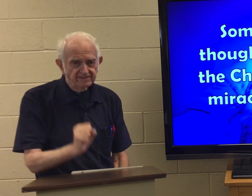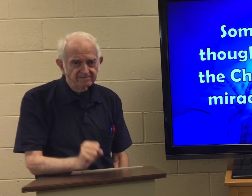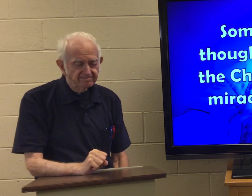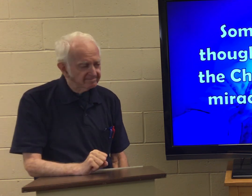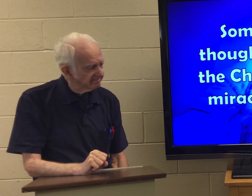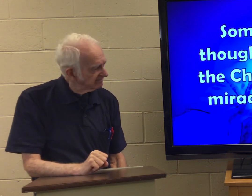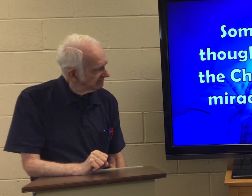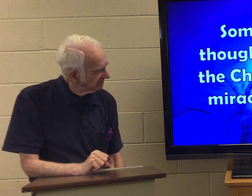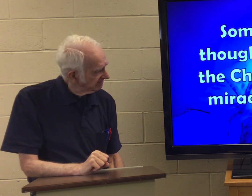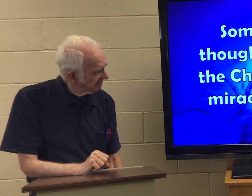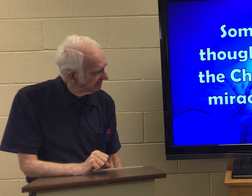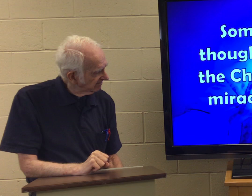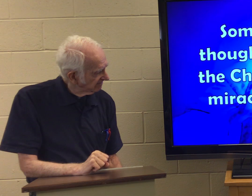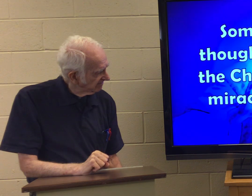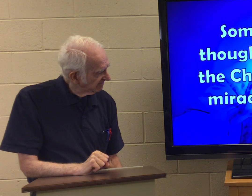was.